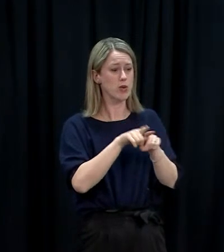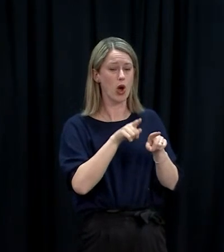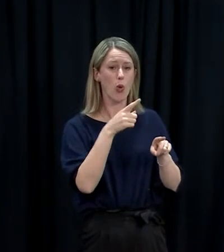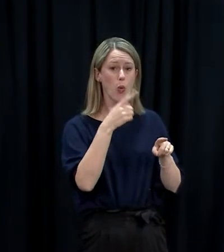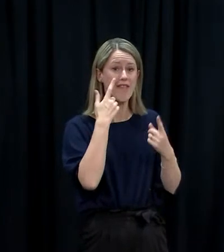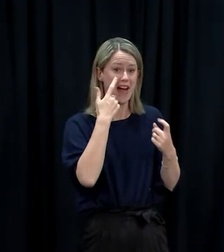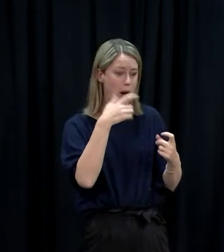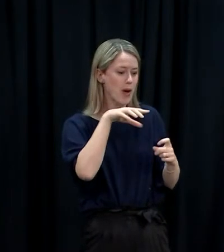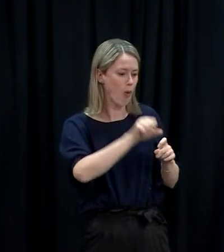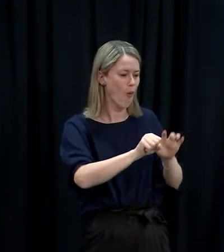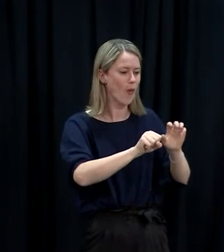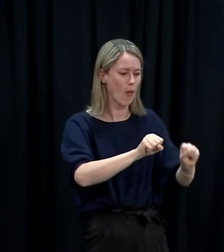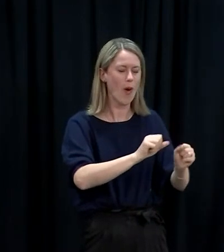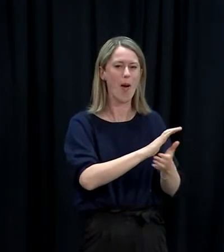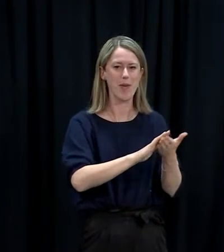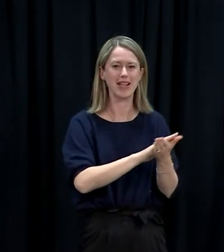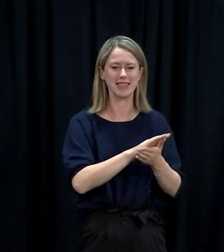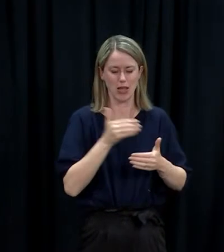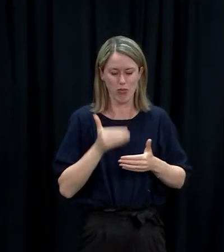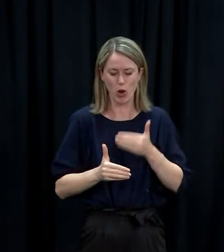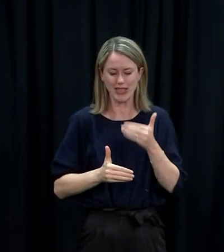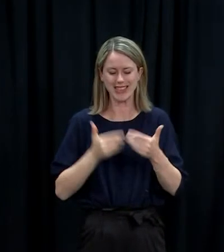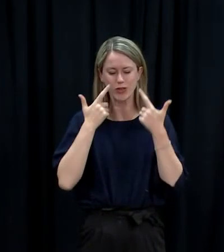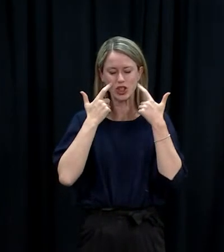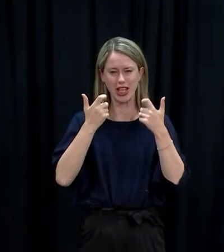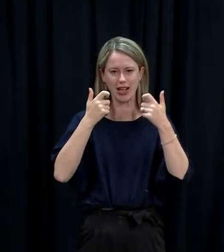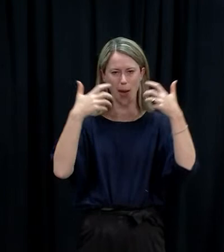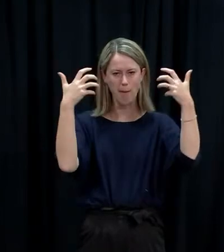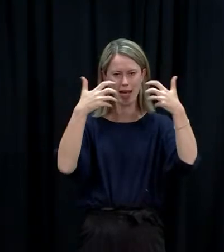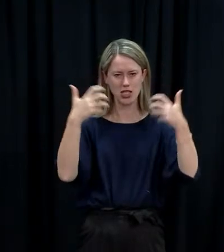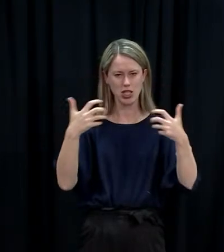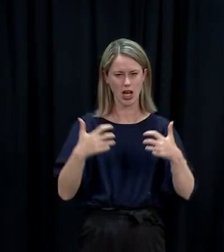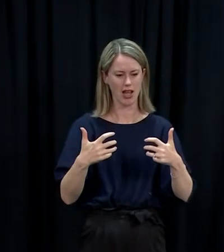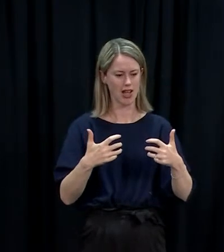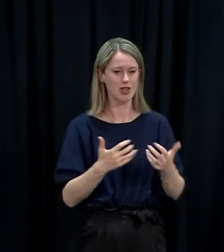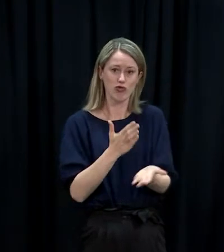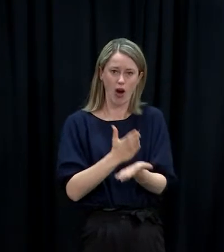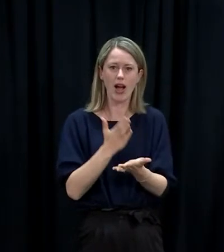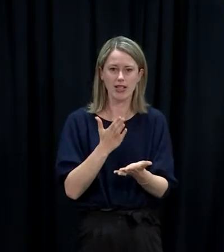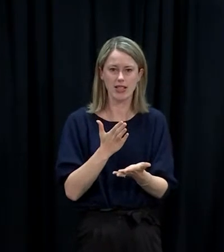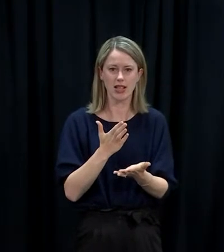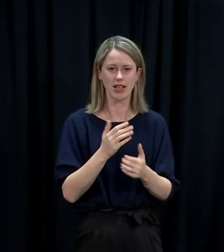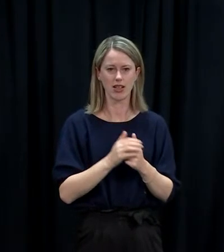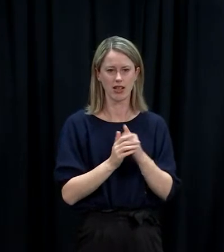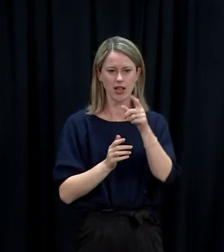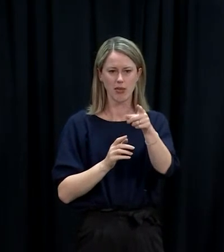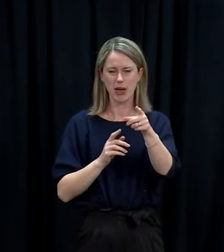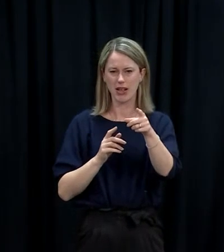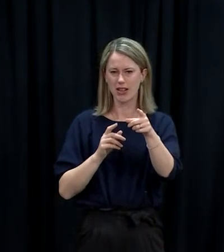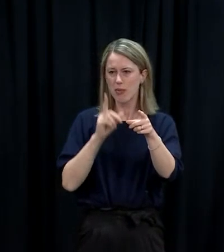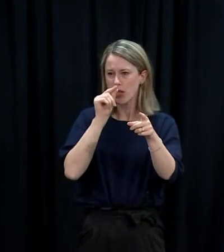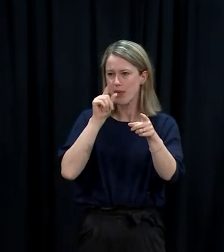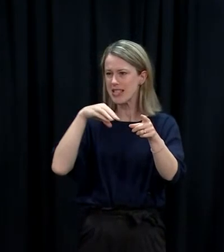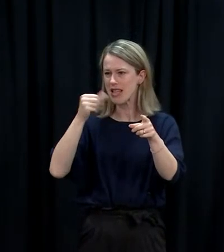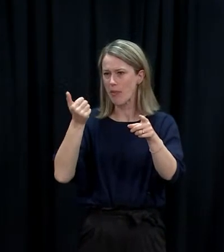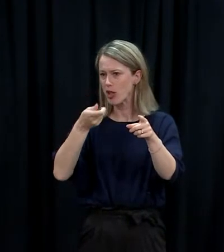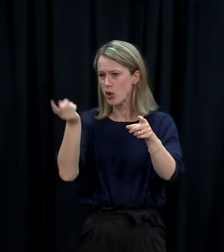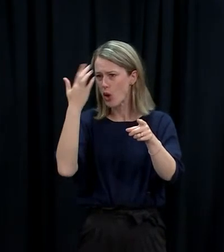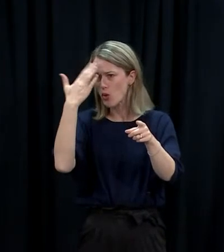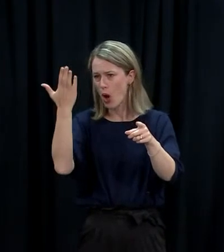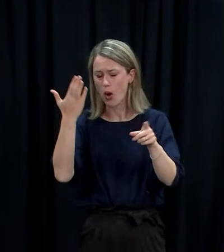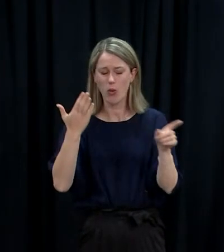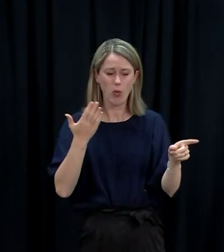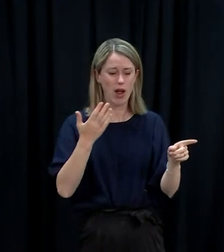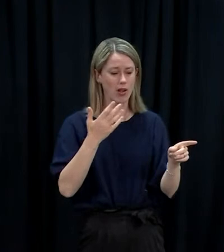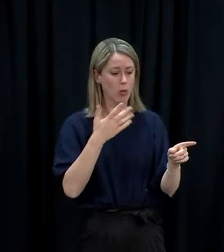reflection of the quality assurance processes that are in place to make sure if there are anything that could go wrong in